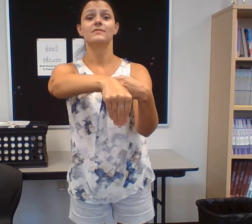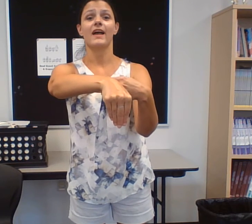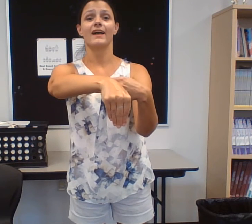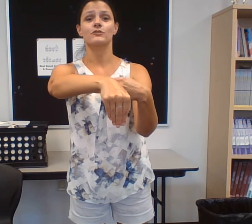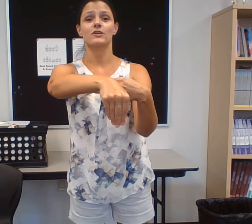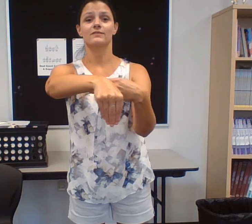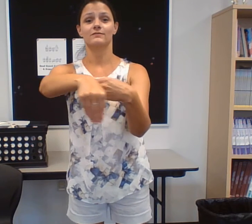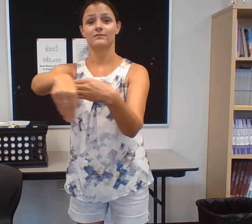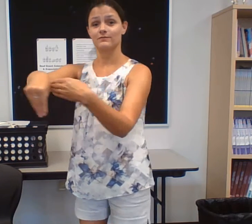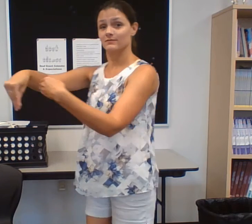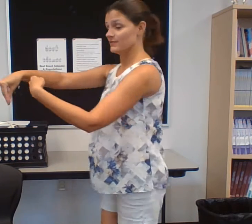Action.